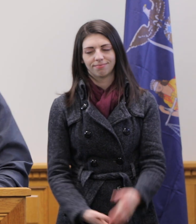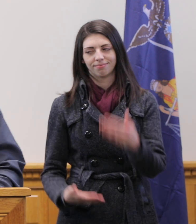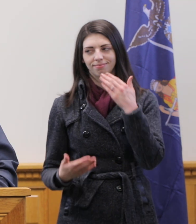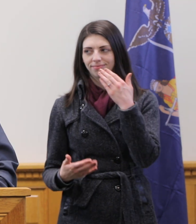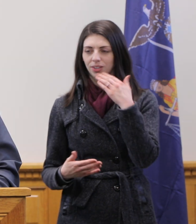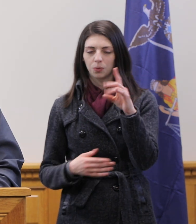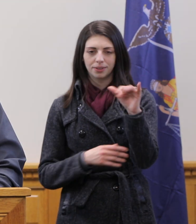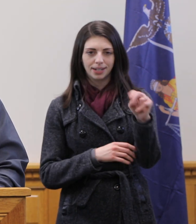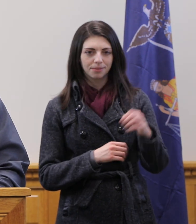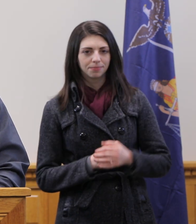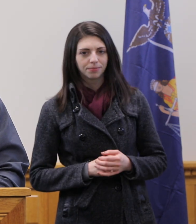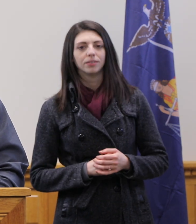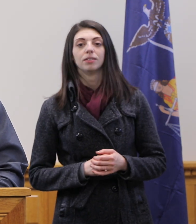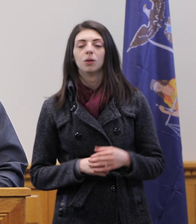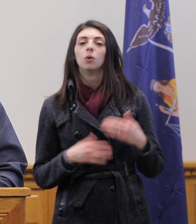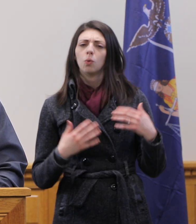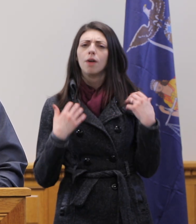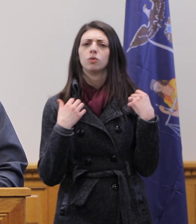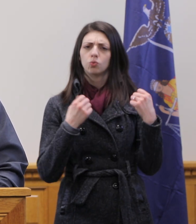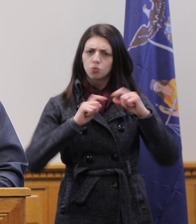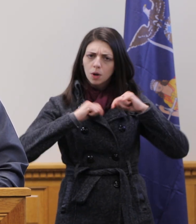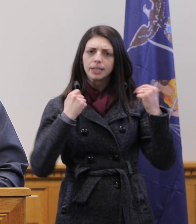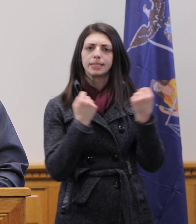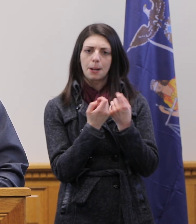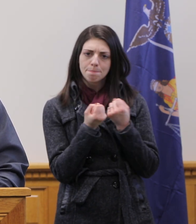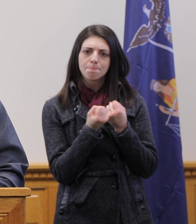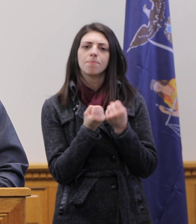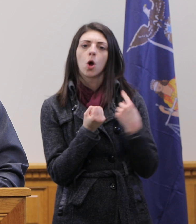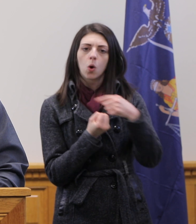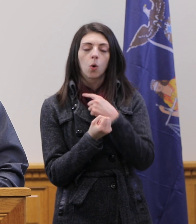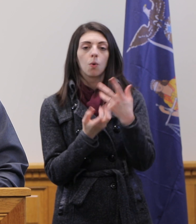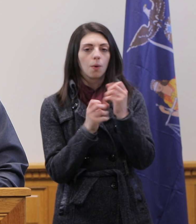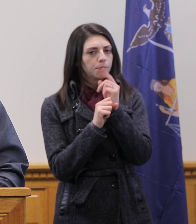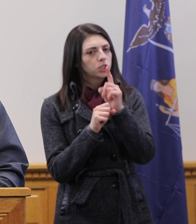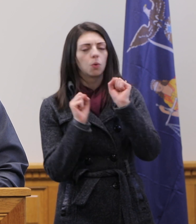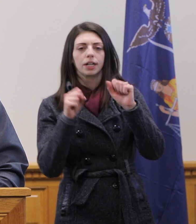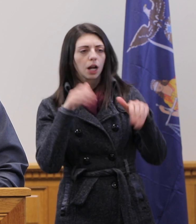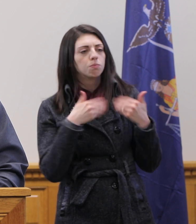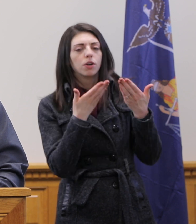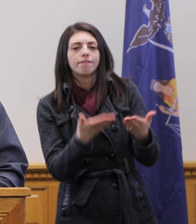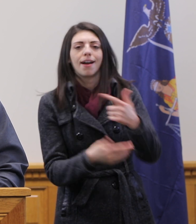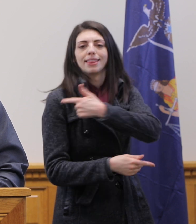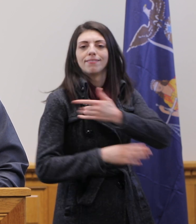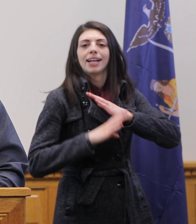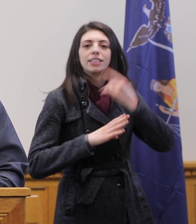Thank you, Diane. We have a strong team, and we're committed to getting vaccine to all eligible residents as quickly as